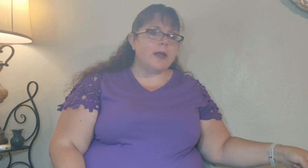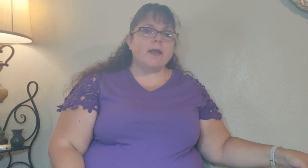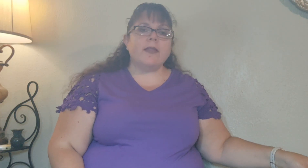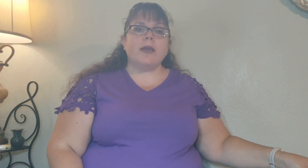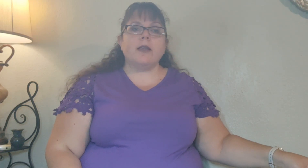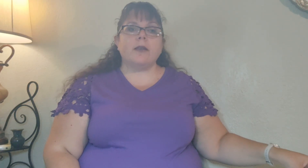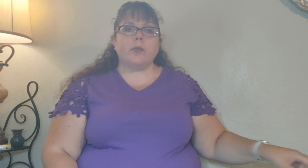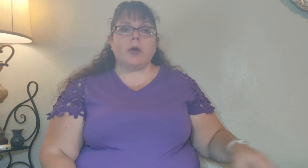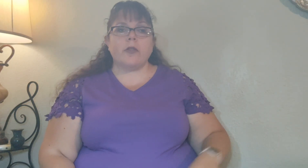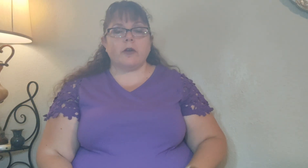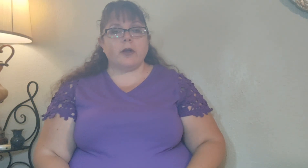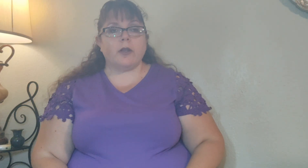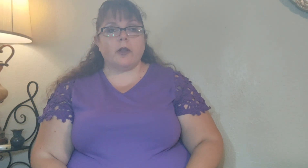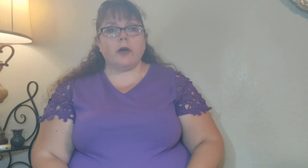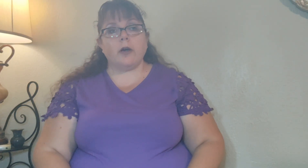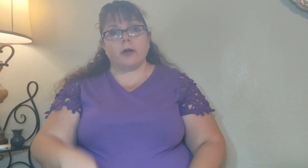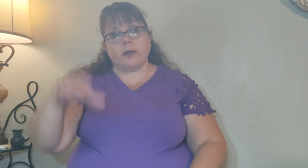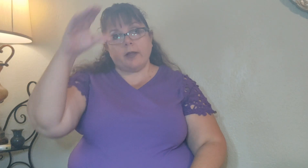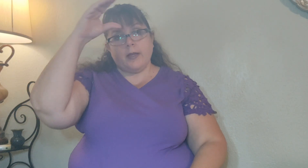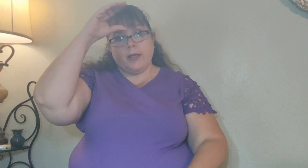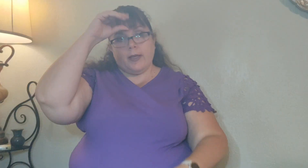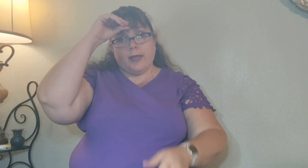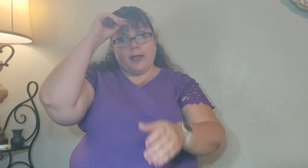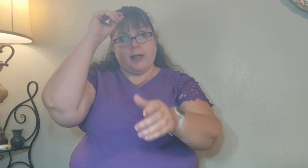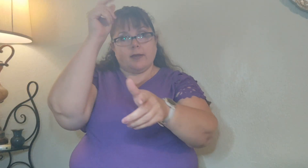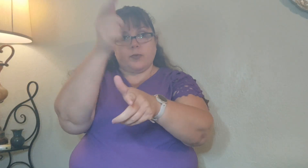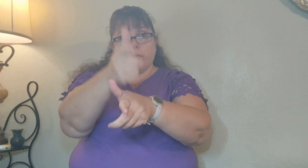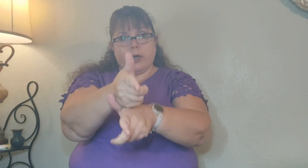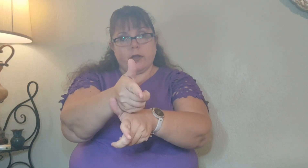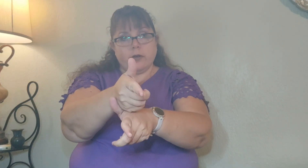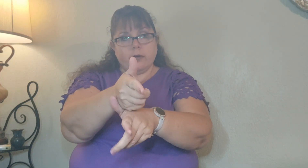And then brother-in-law is